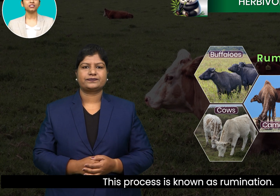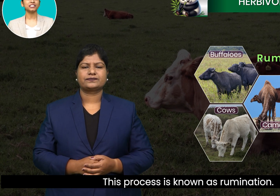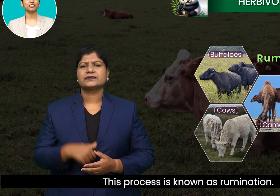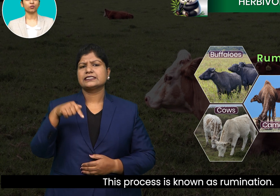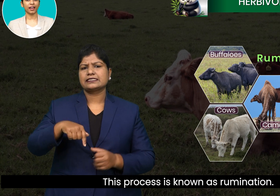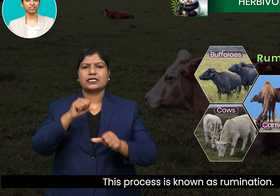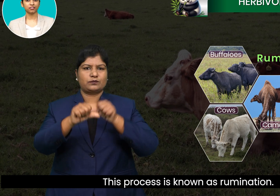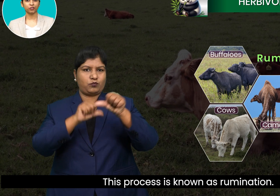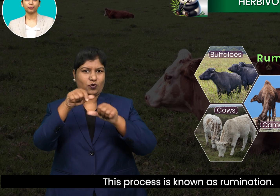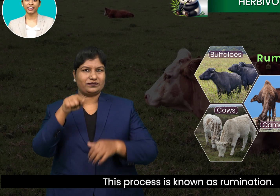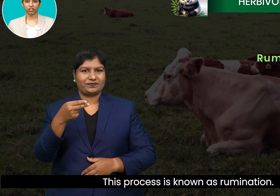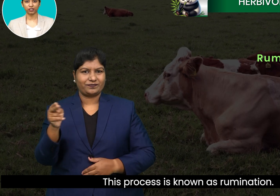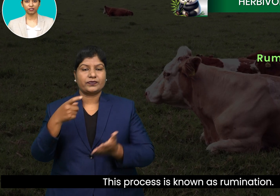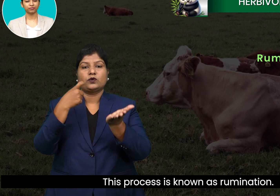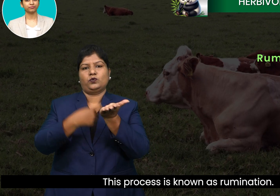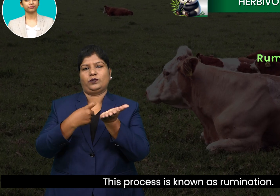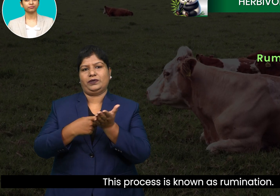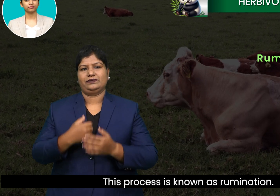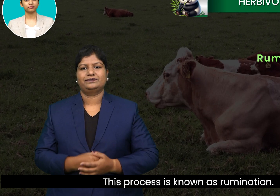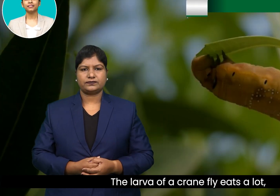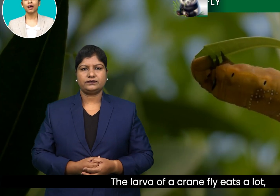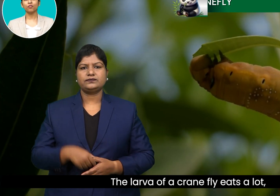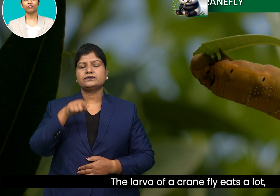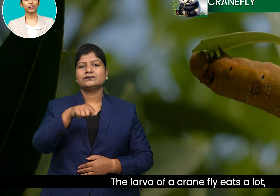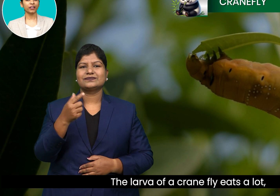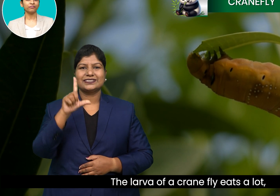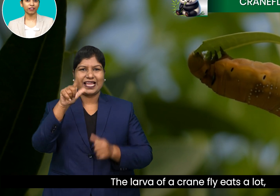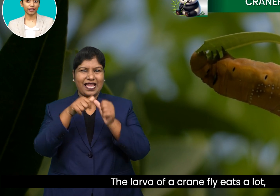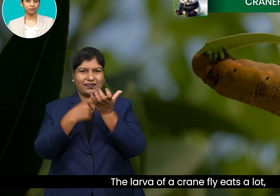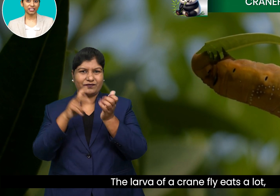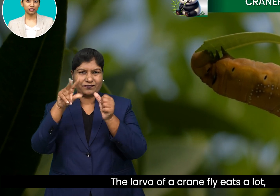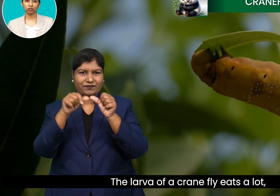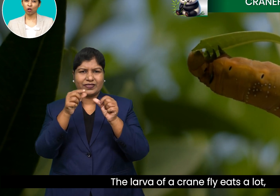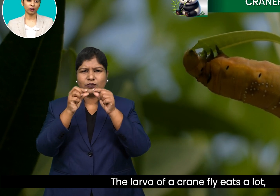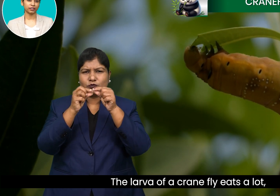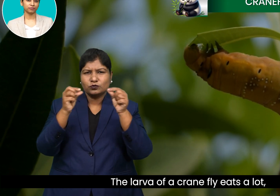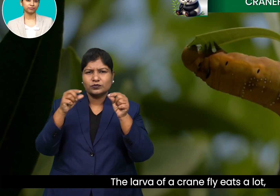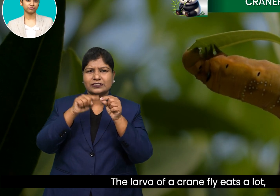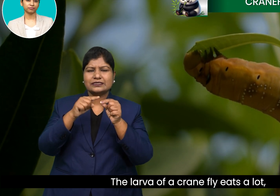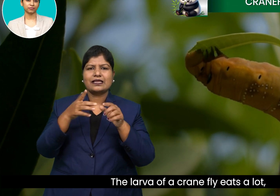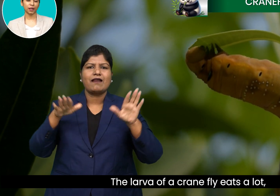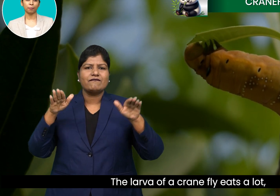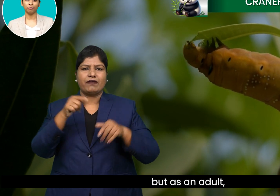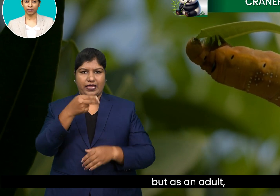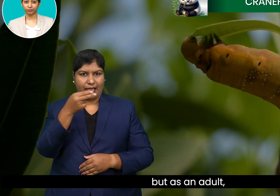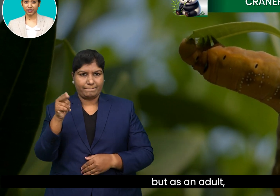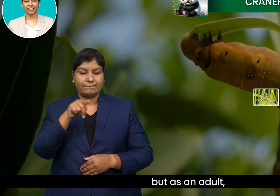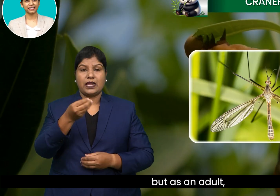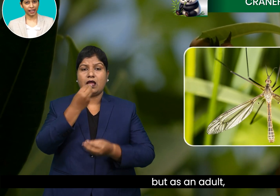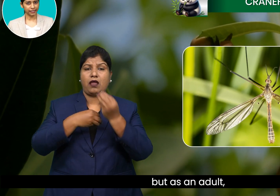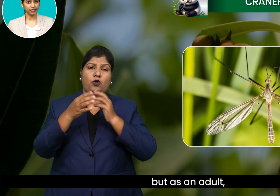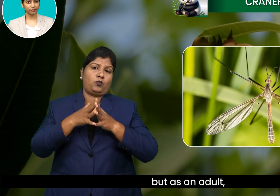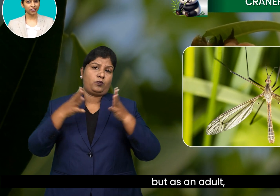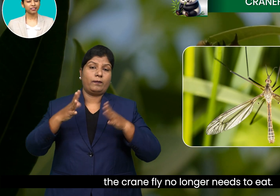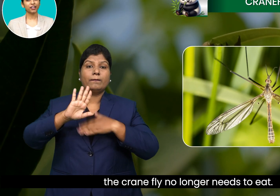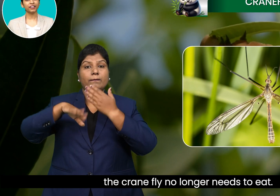This process is known as rumination. The larva of a crane fly eats a lot. But as